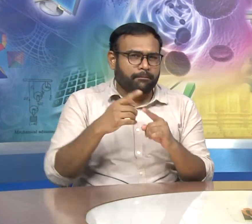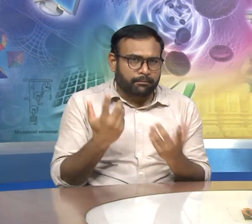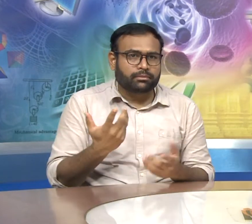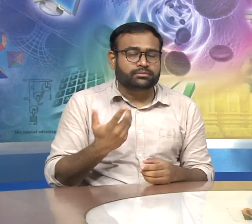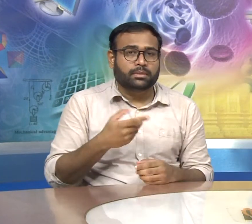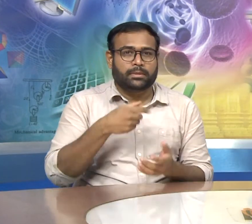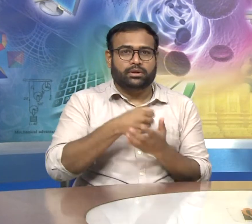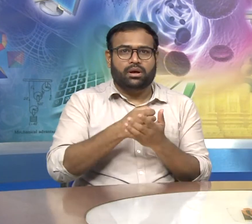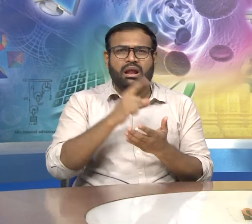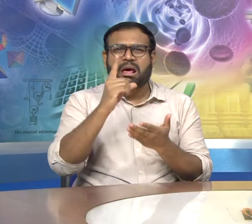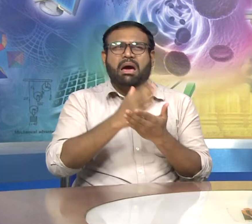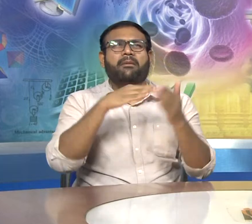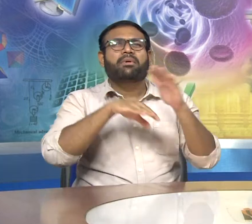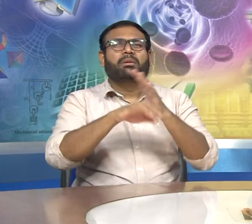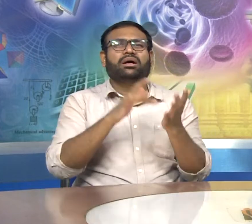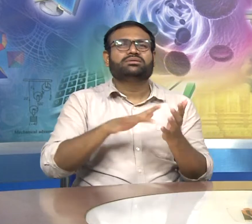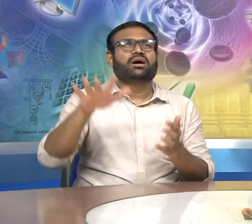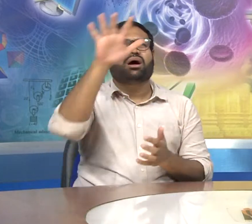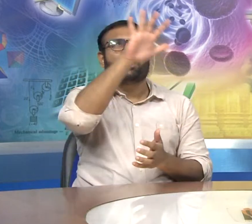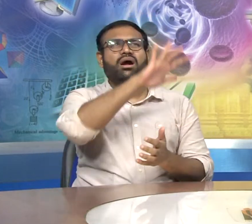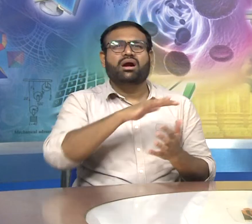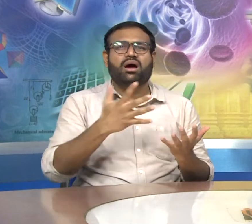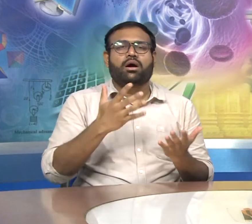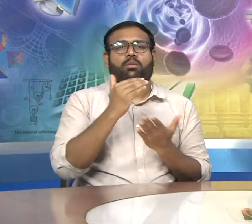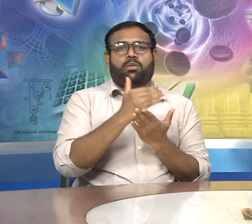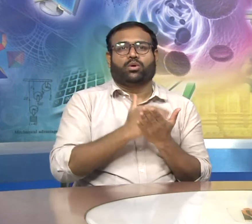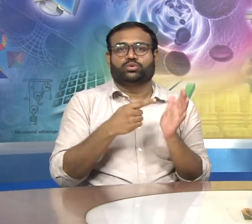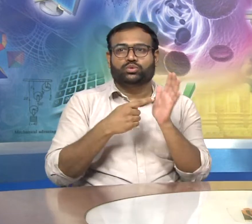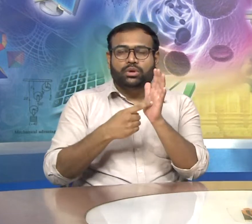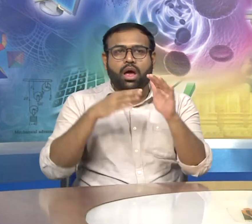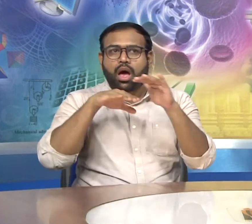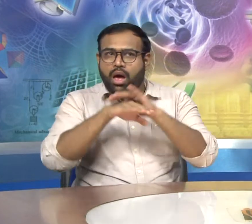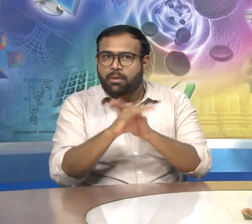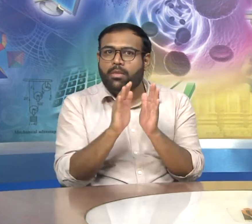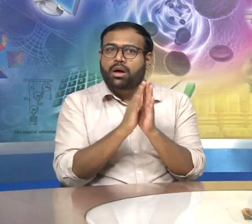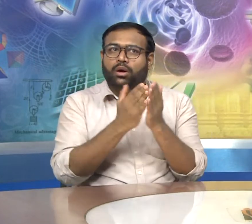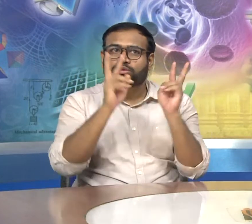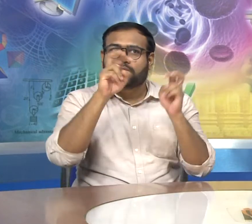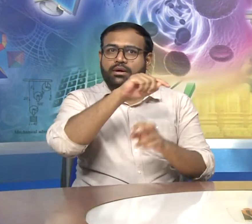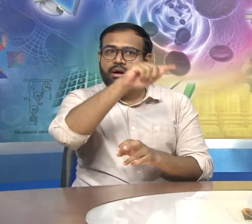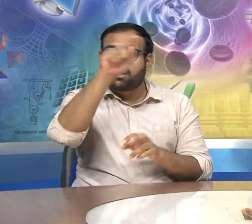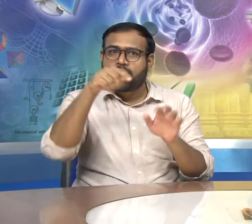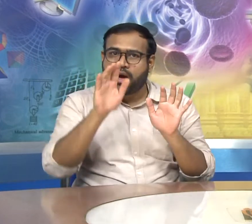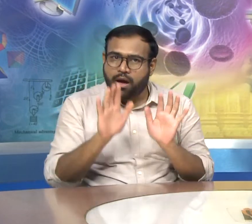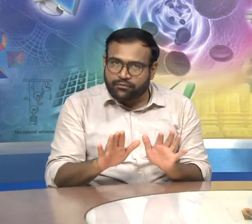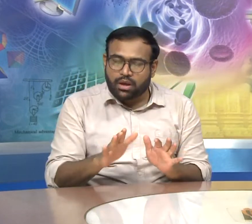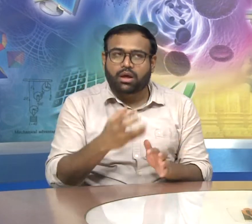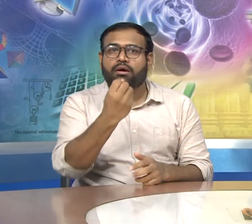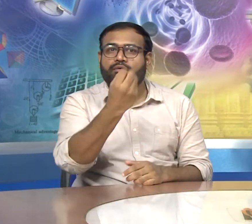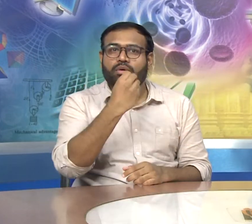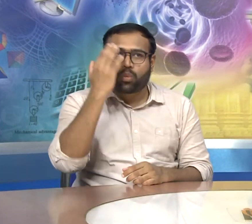The basic aim of the user's orientation program is to introduce service to